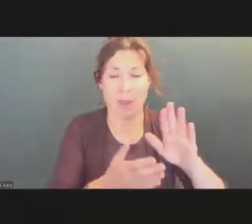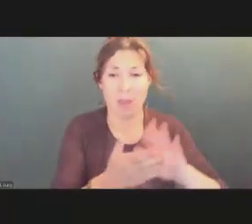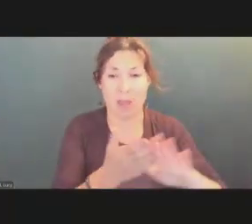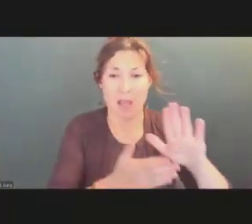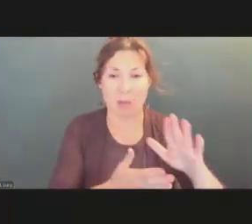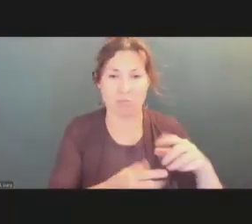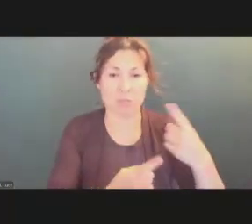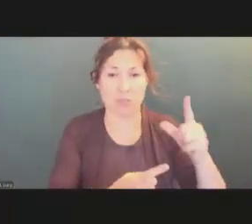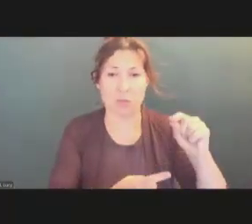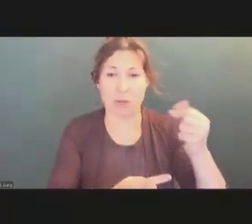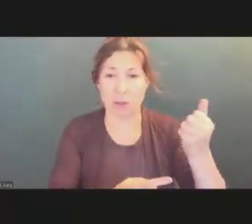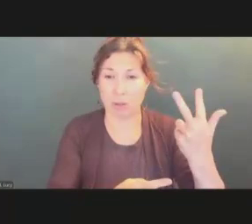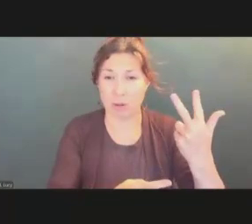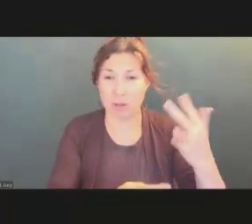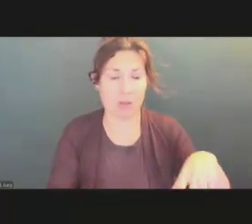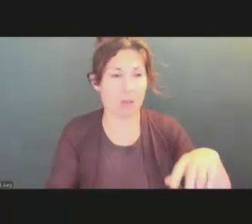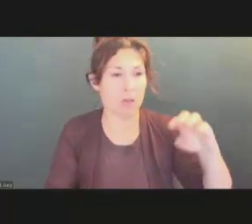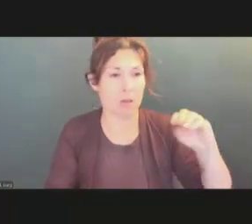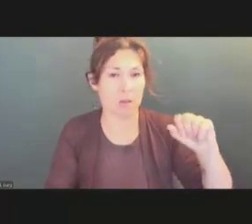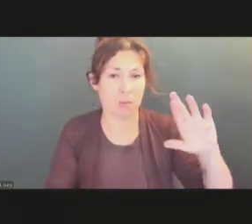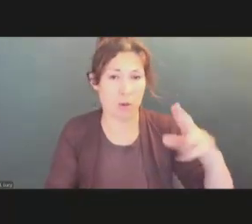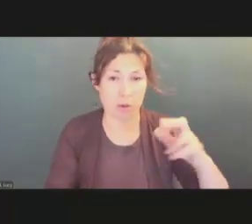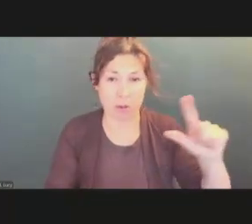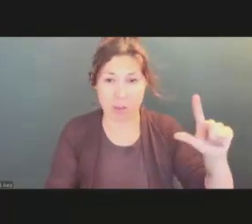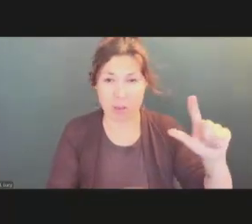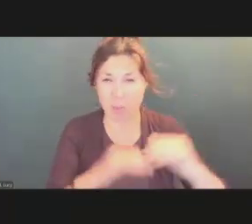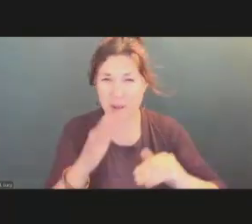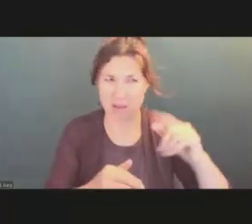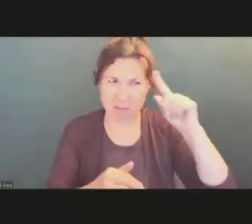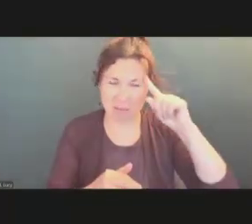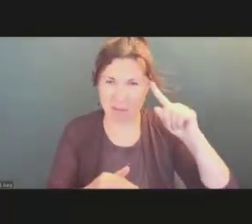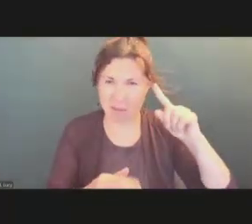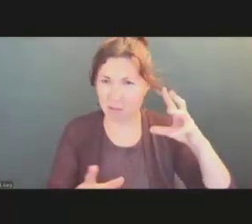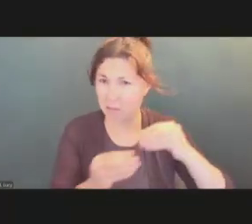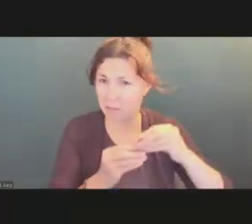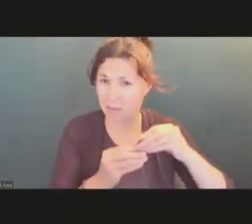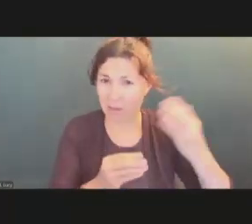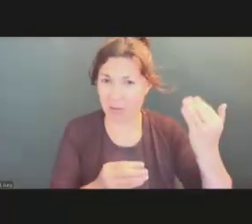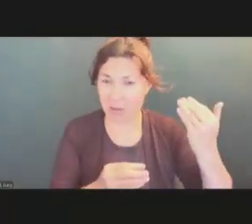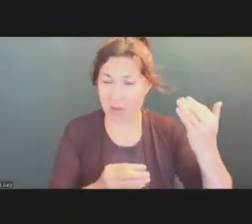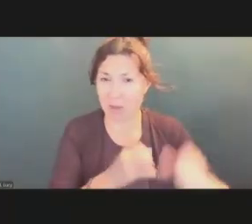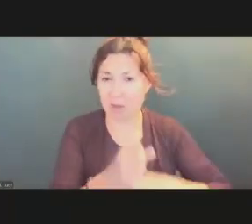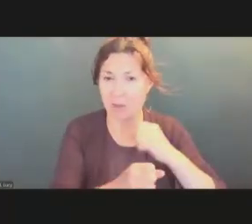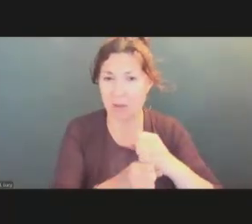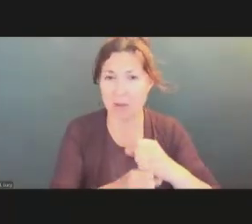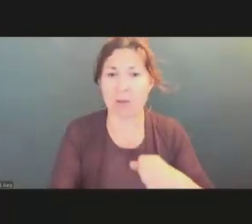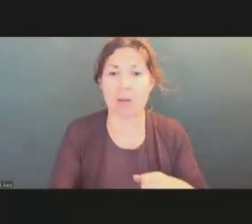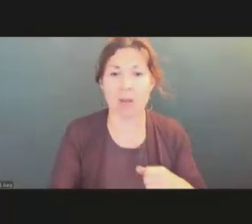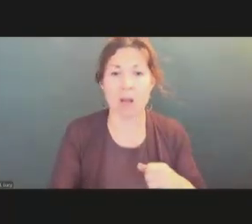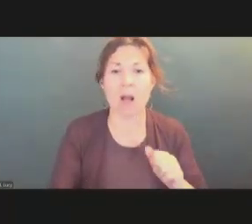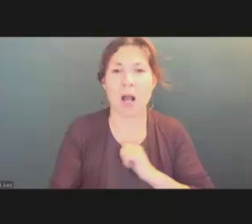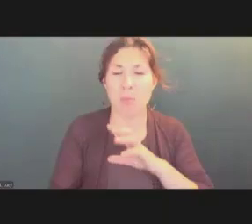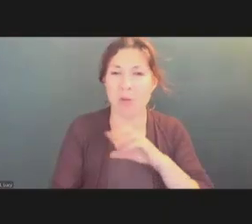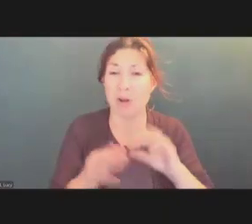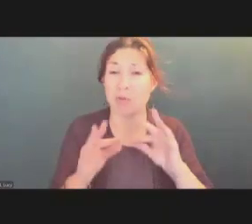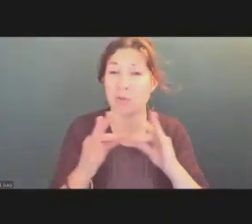Marshall building since it's going to be 15 years now. I prioritize working as a family engagement because I love serving